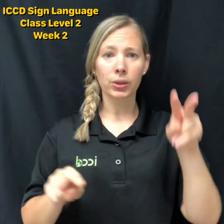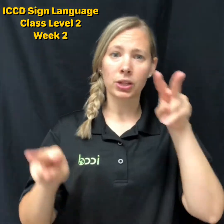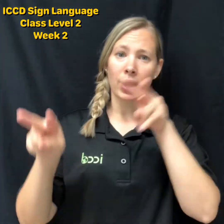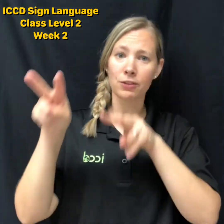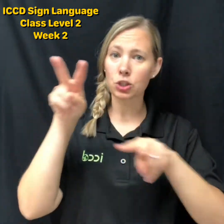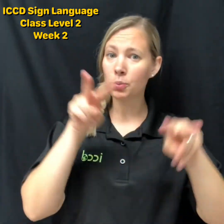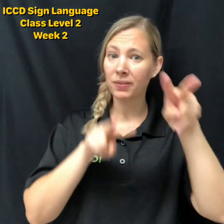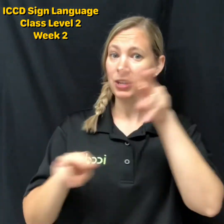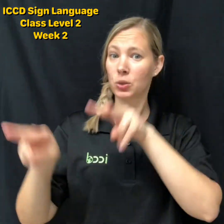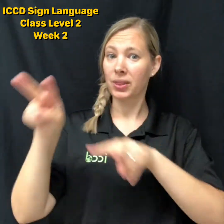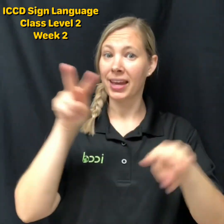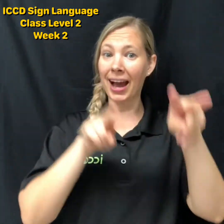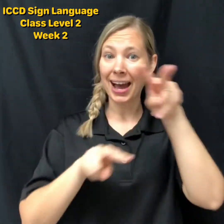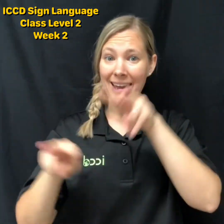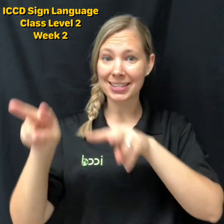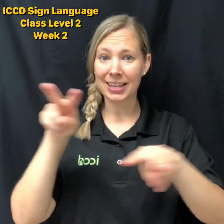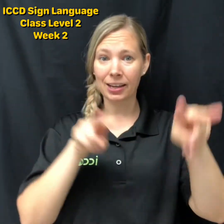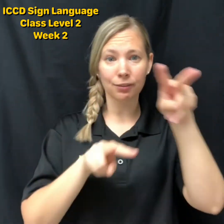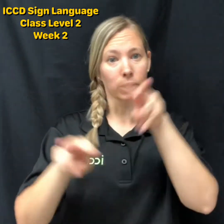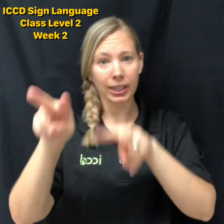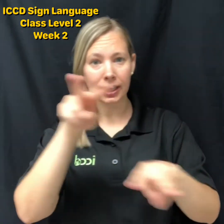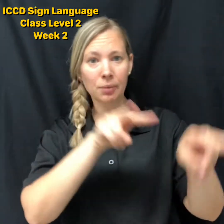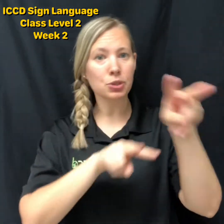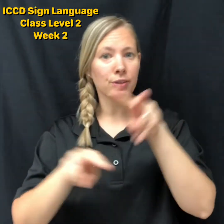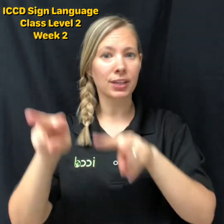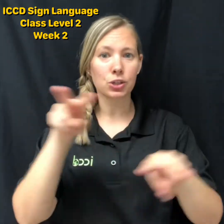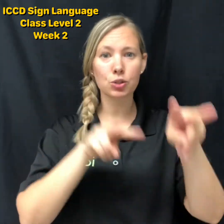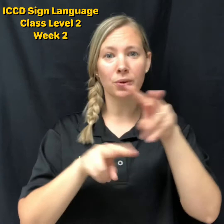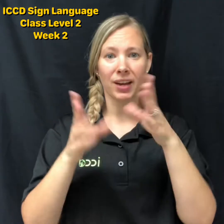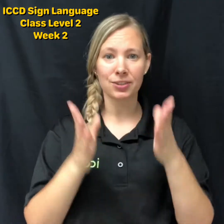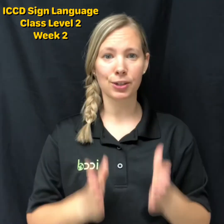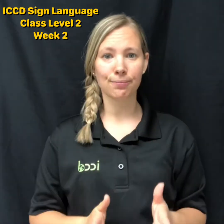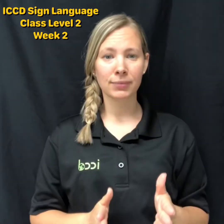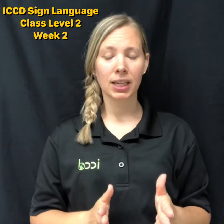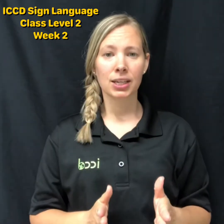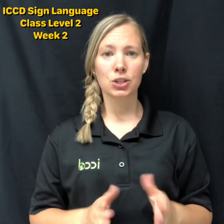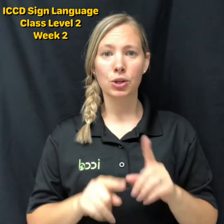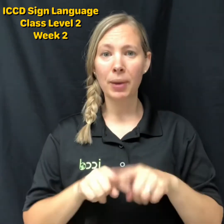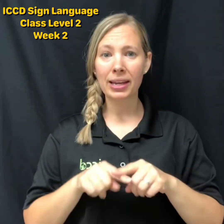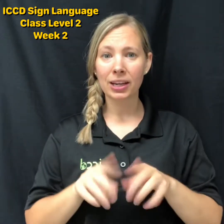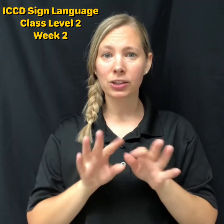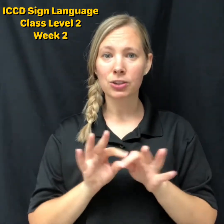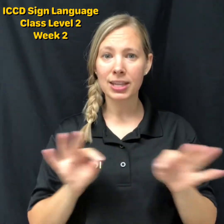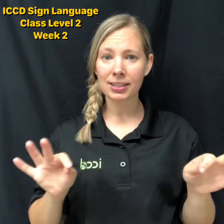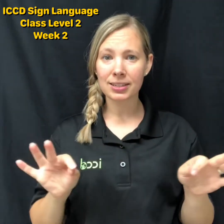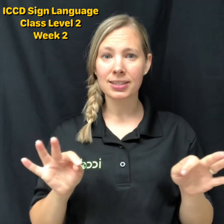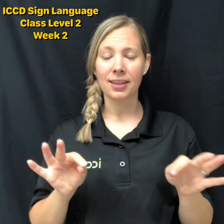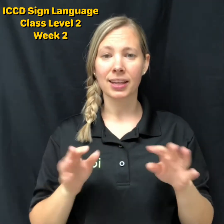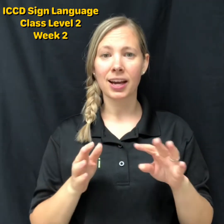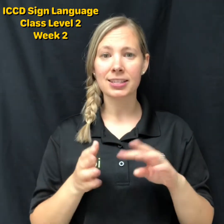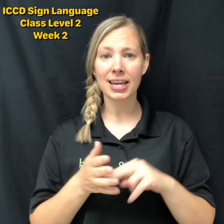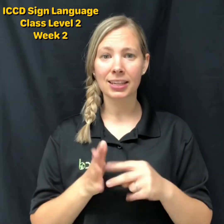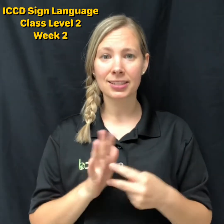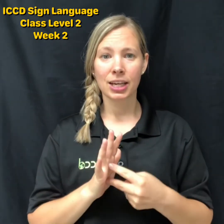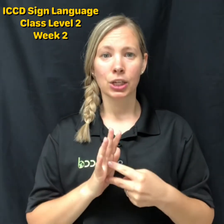have a supervisor with the eyes kind of looking and observing supervisor. So depending on your sentence and the context, you can